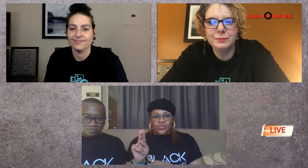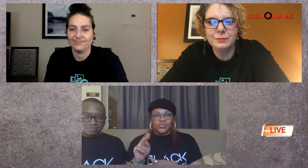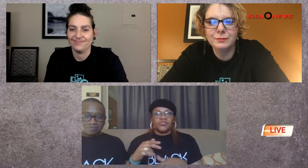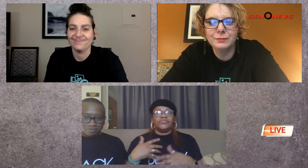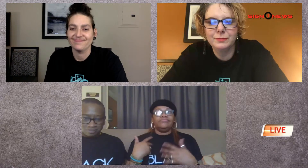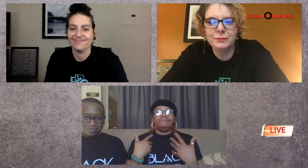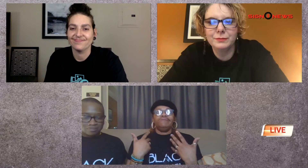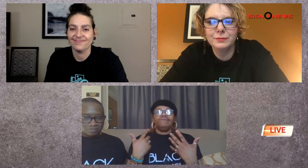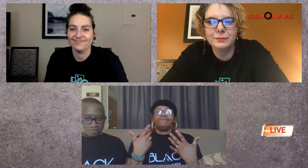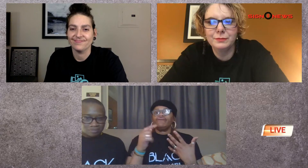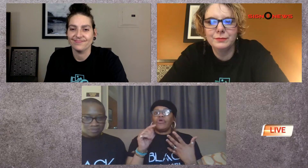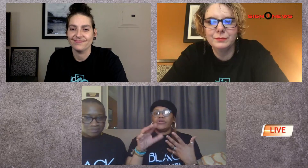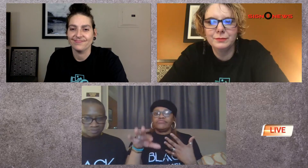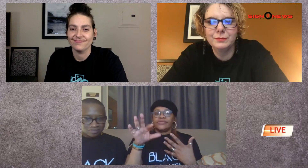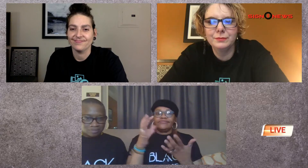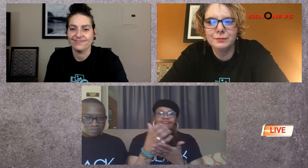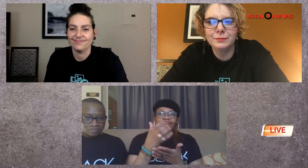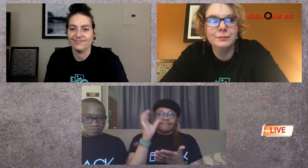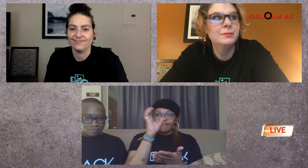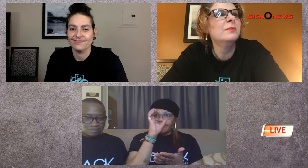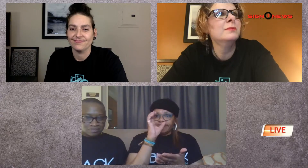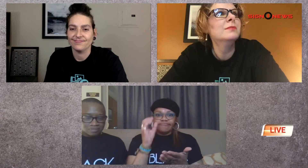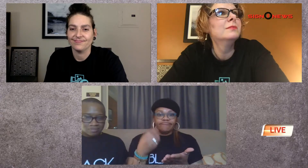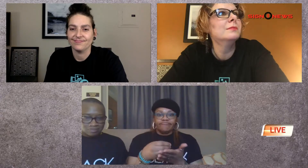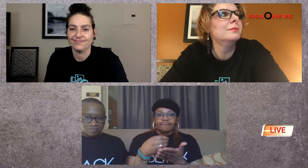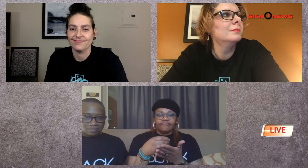right after I graduated,